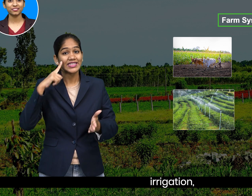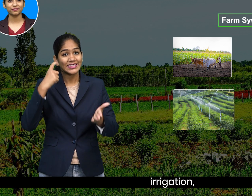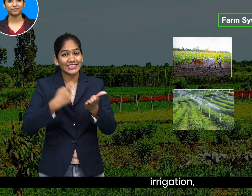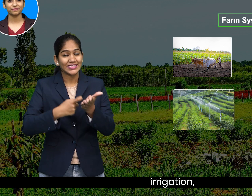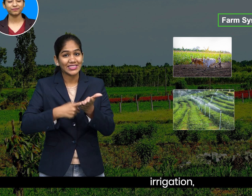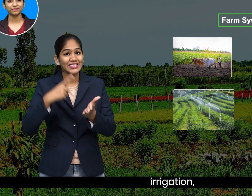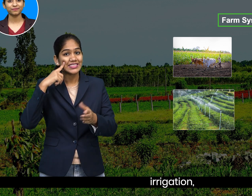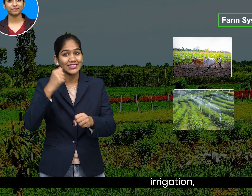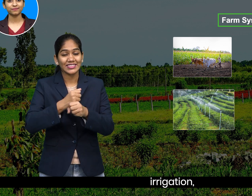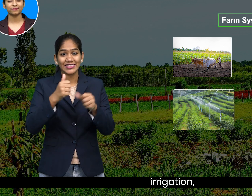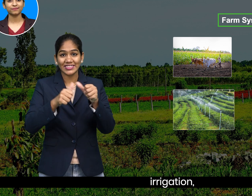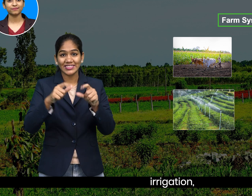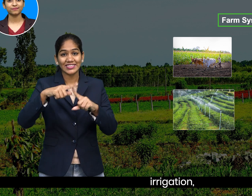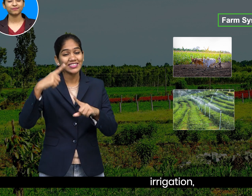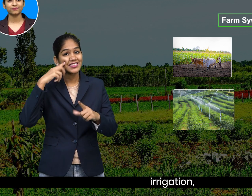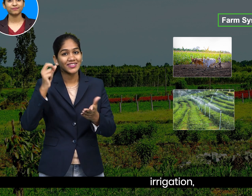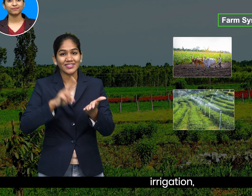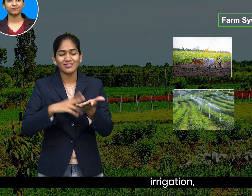irrigation,